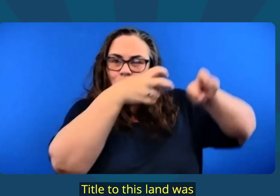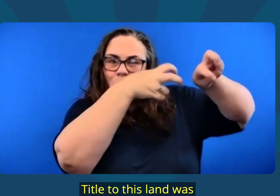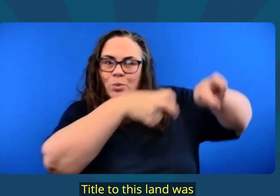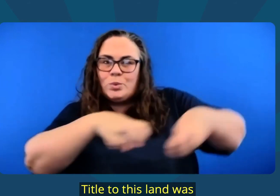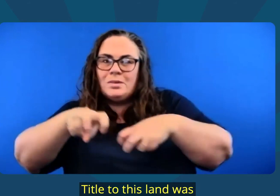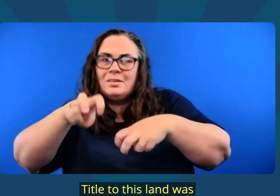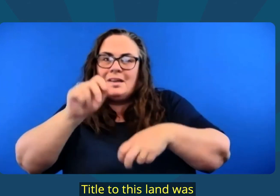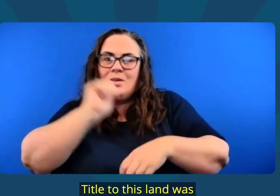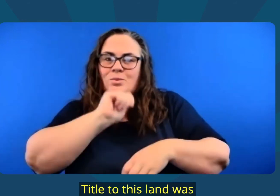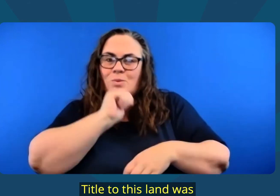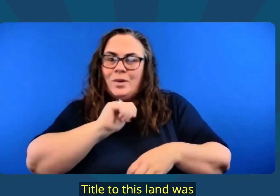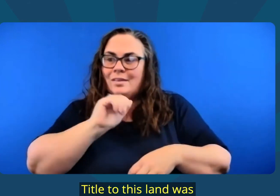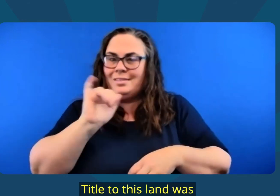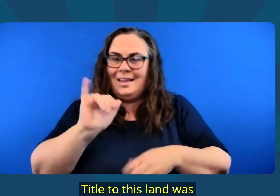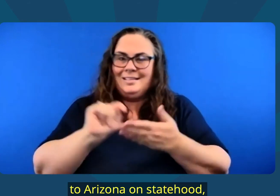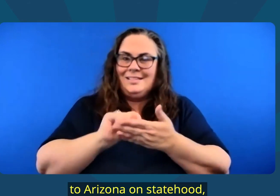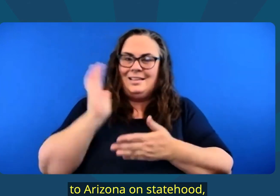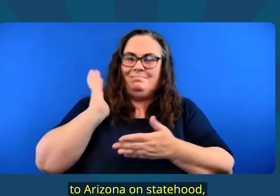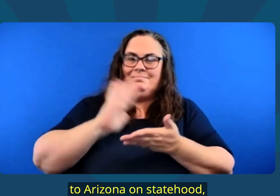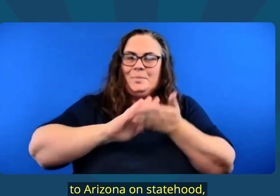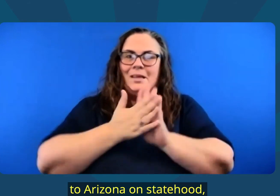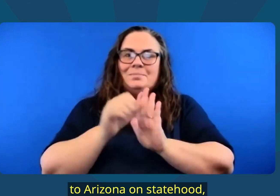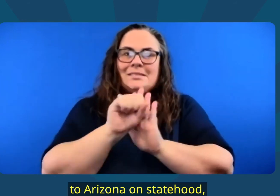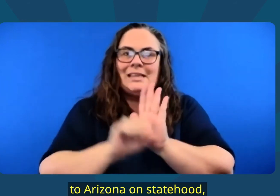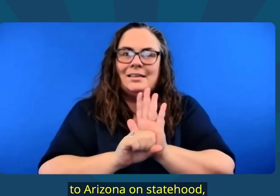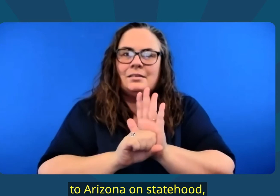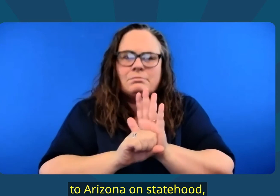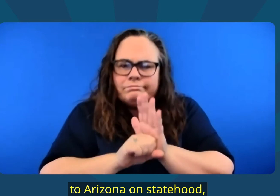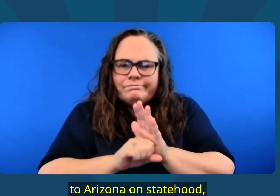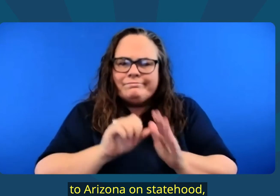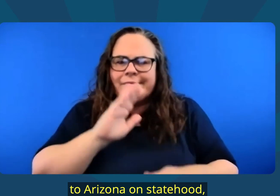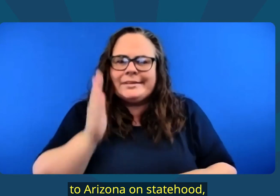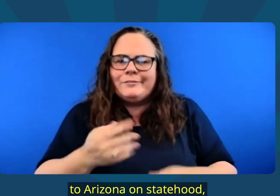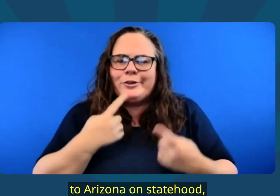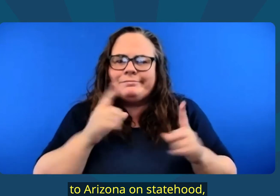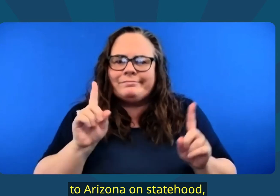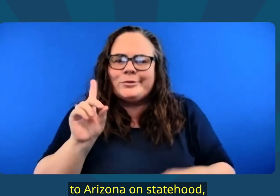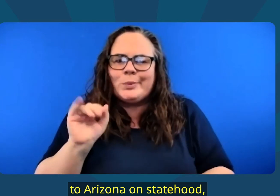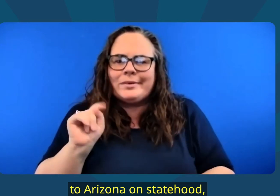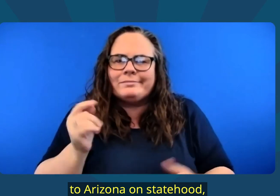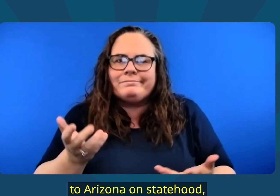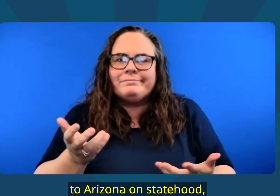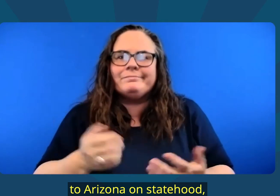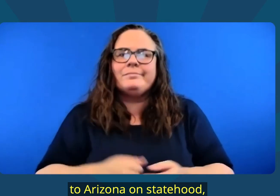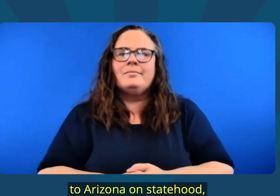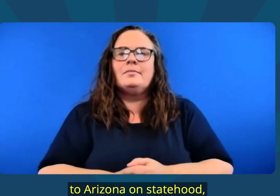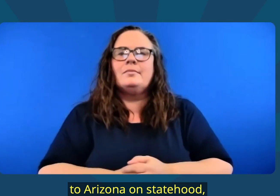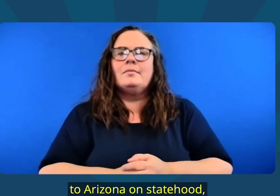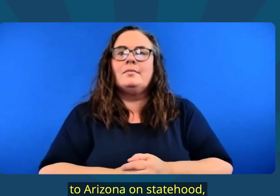Title to this land was supposed to be transferred to Arizona on statehood, but this was never done.